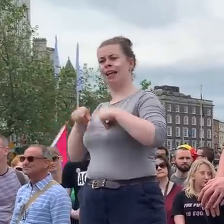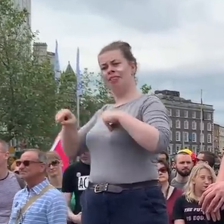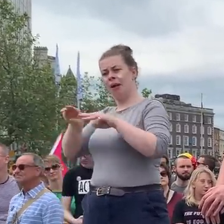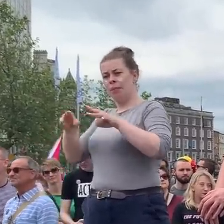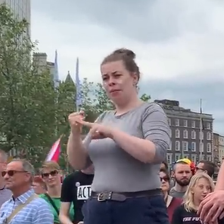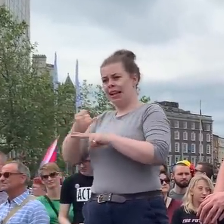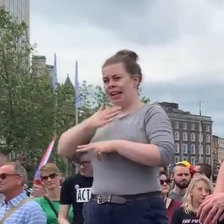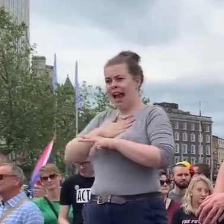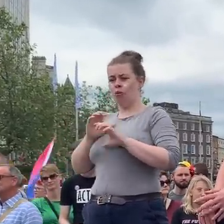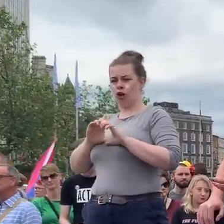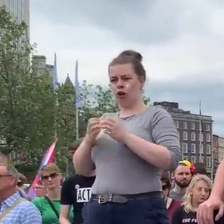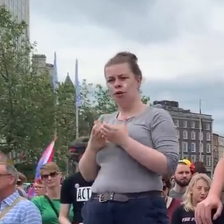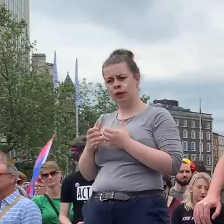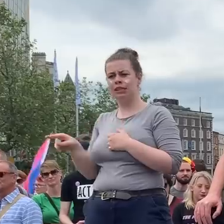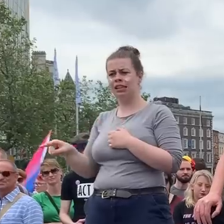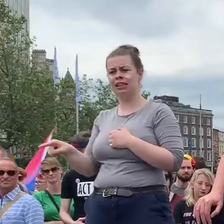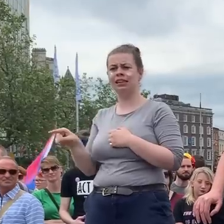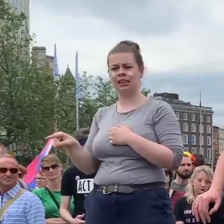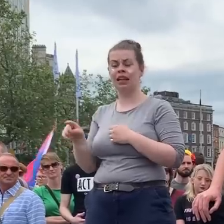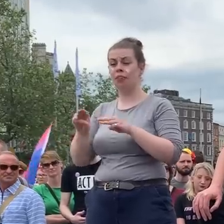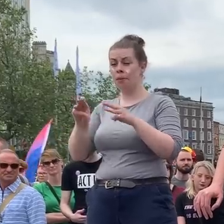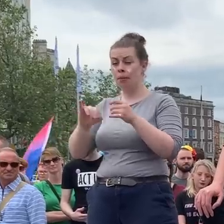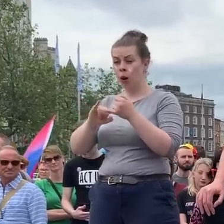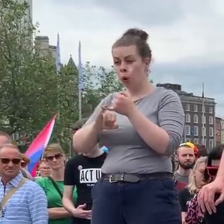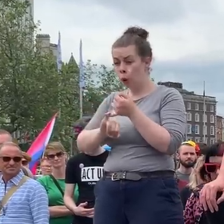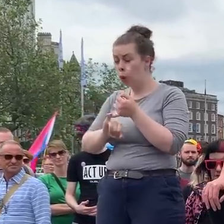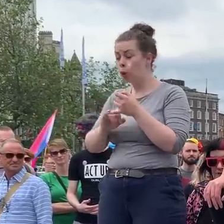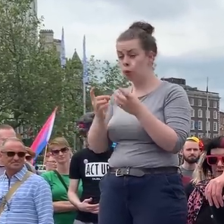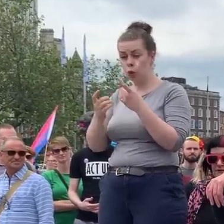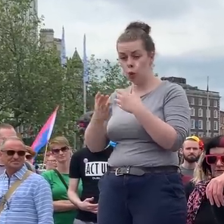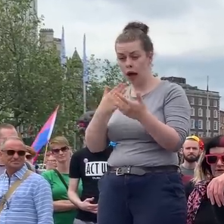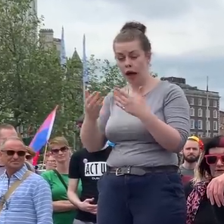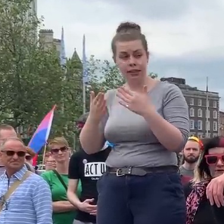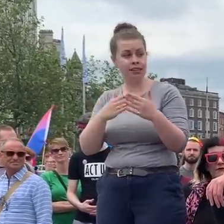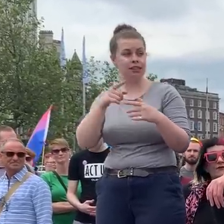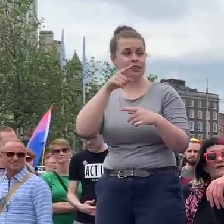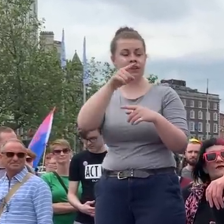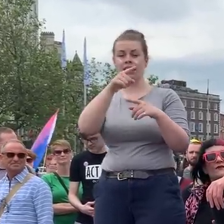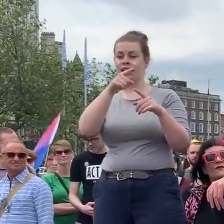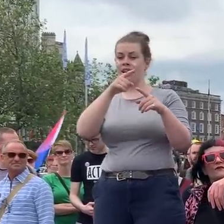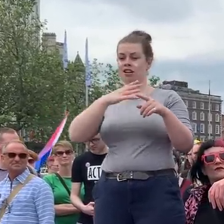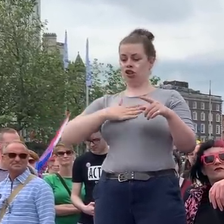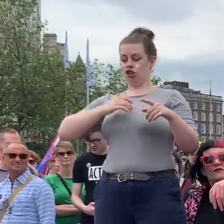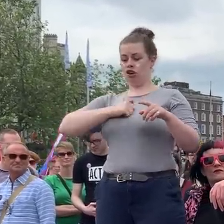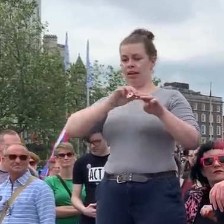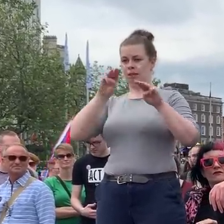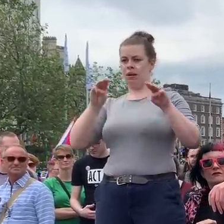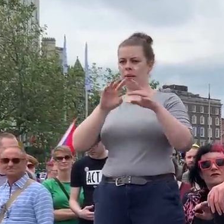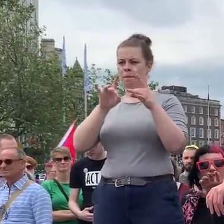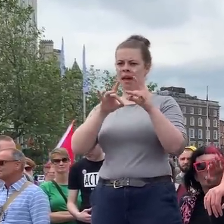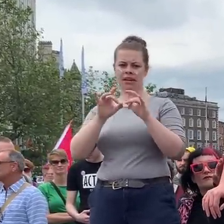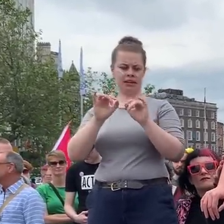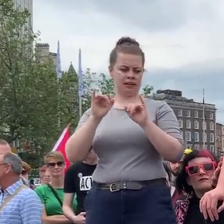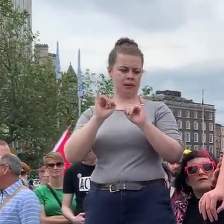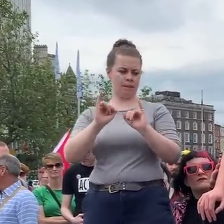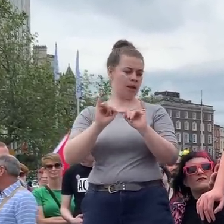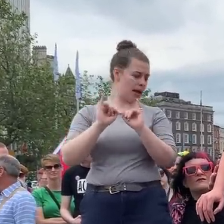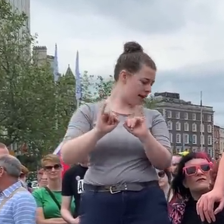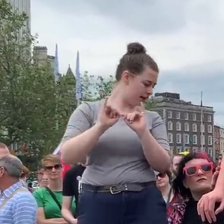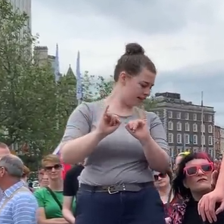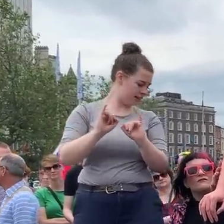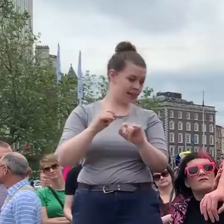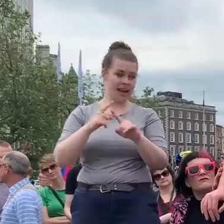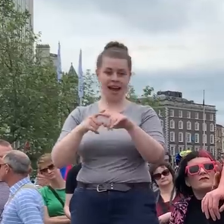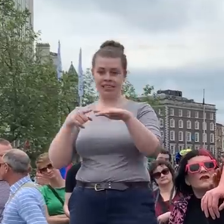heart of our community. And there are people who are weaponizing the existence of trans people and the existence